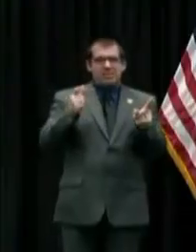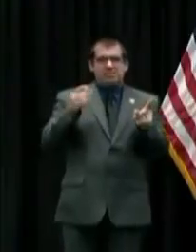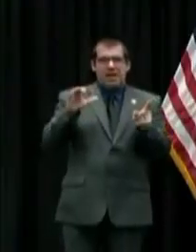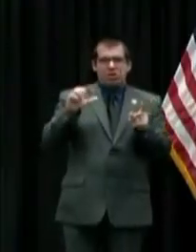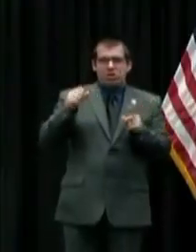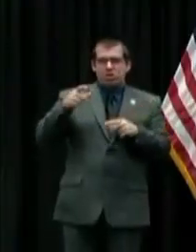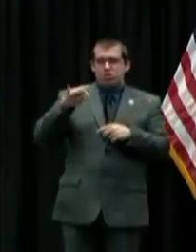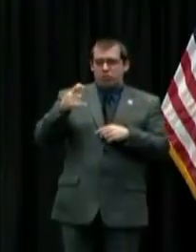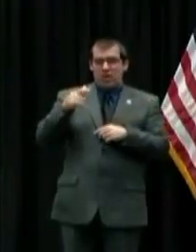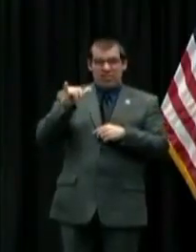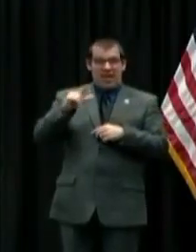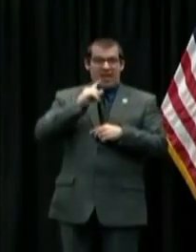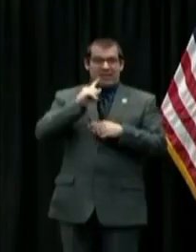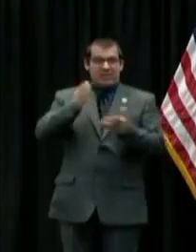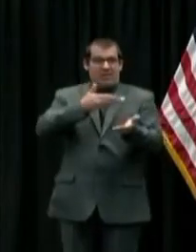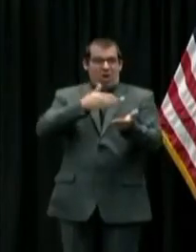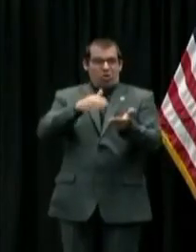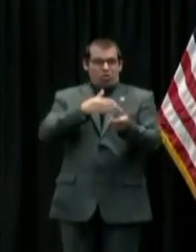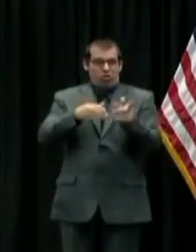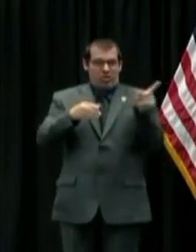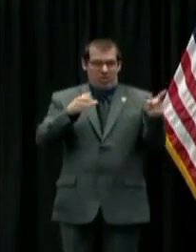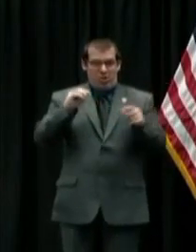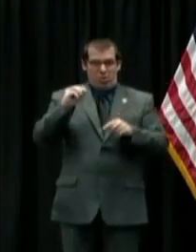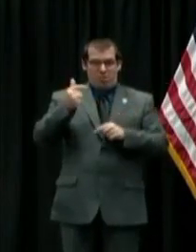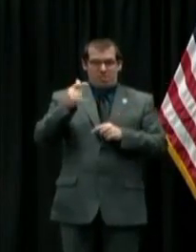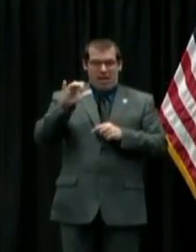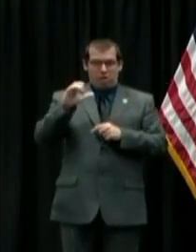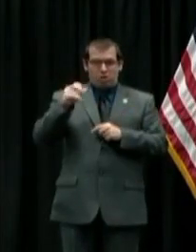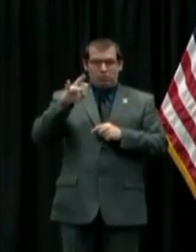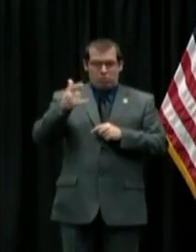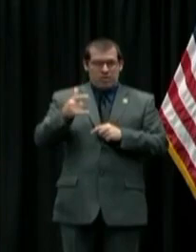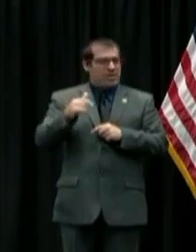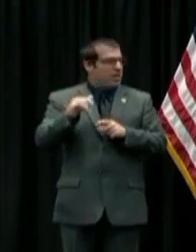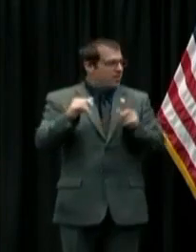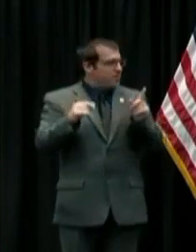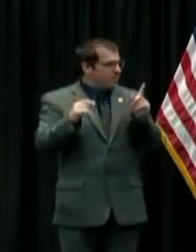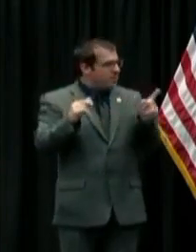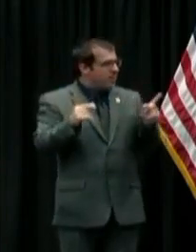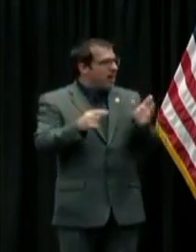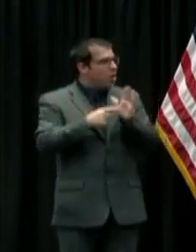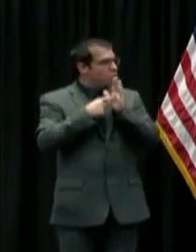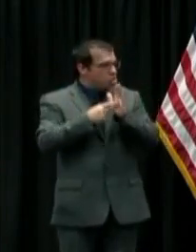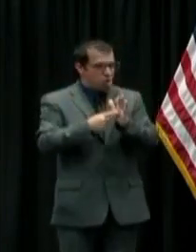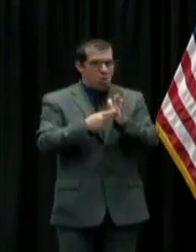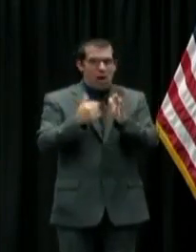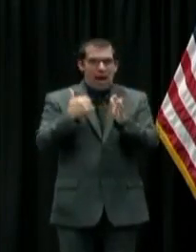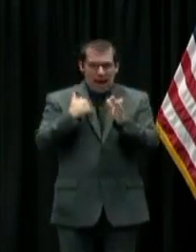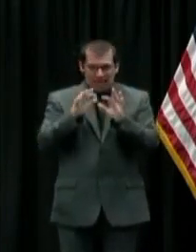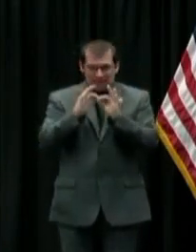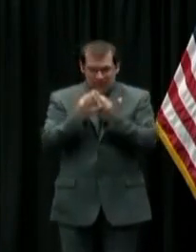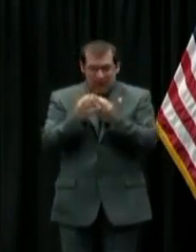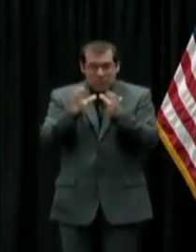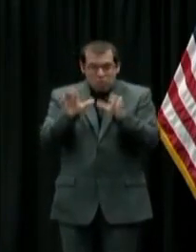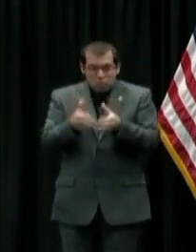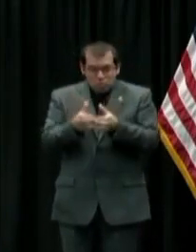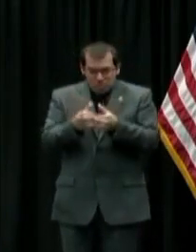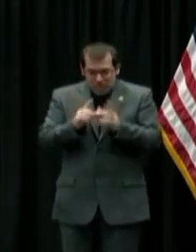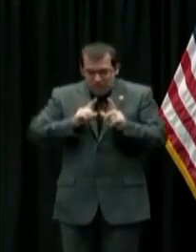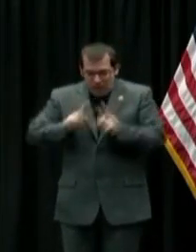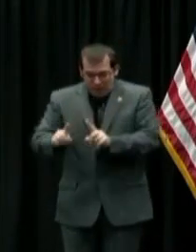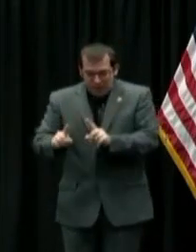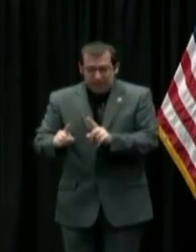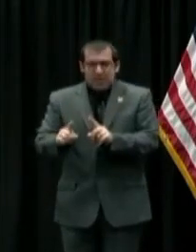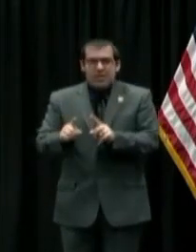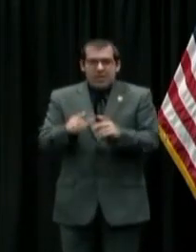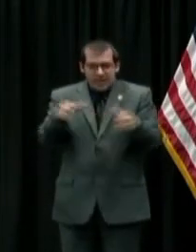a concert at Magic Springs. And this, to me, demonstrates that there's family groups that are coming together